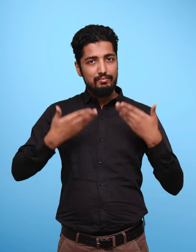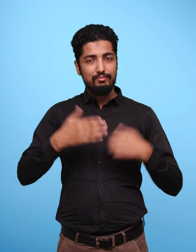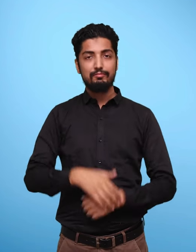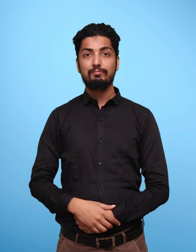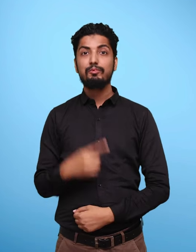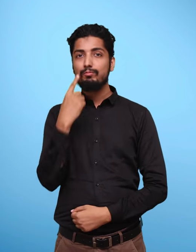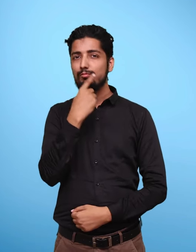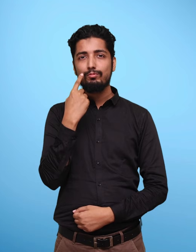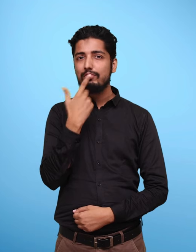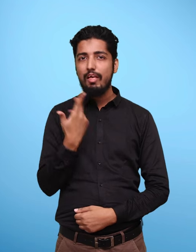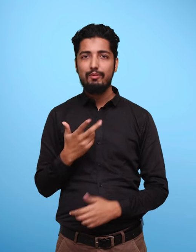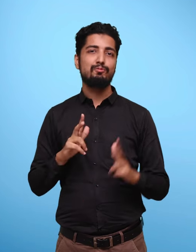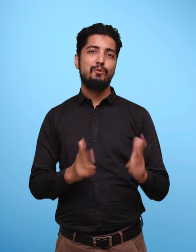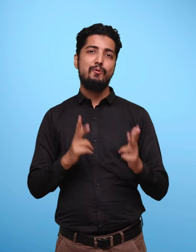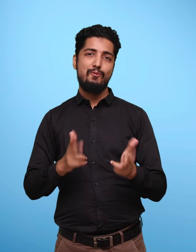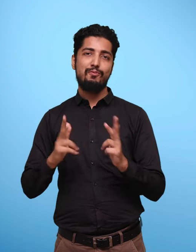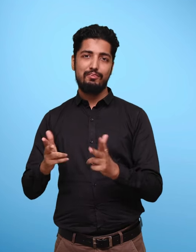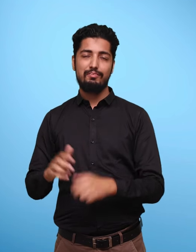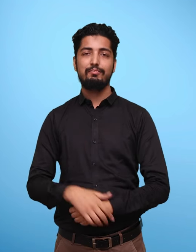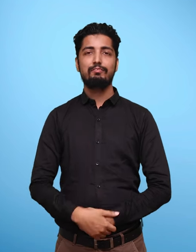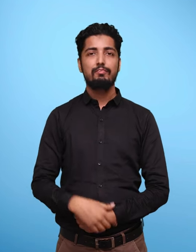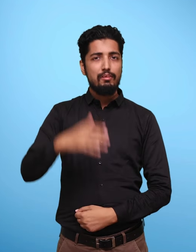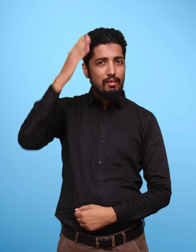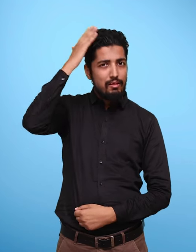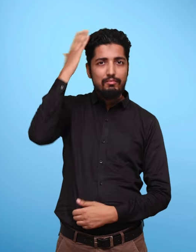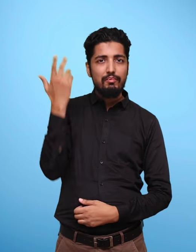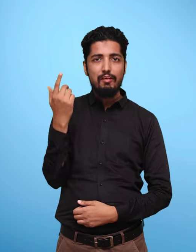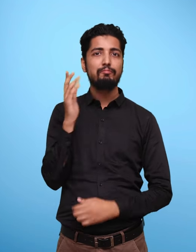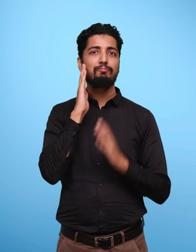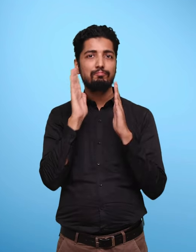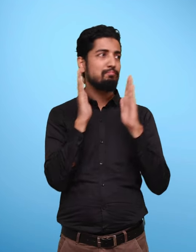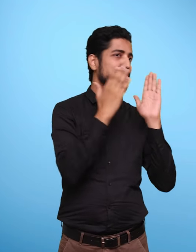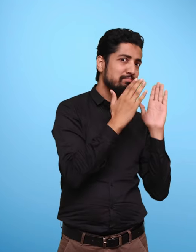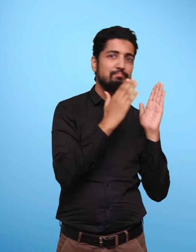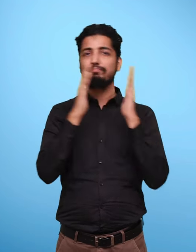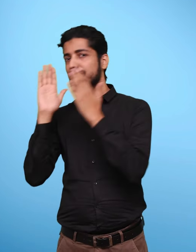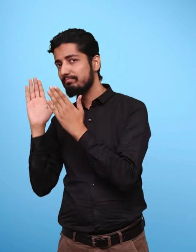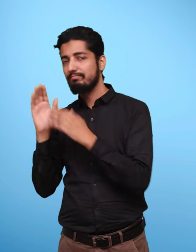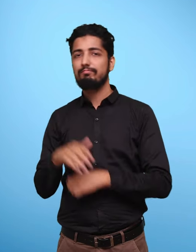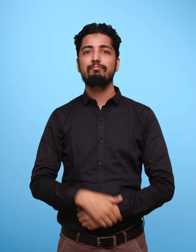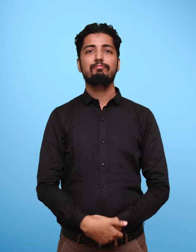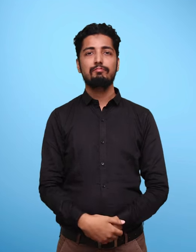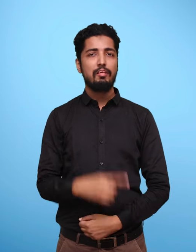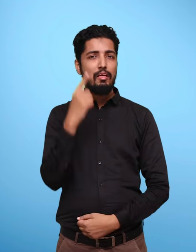head to move, eyes to see. I have a little body that belongs to me.